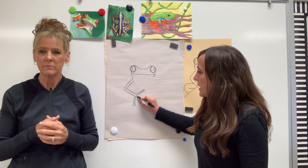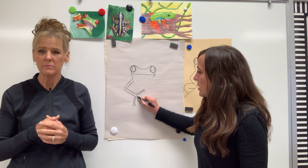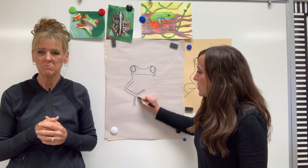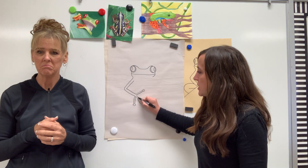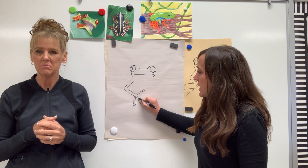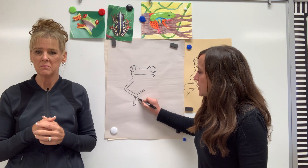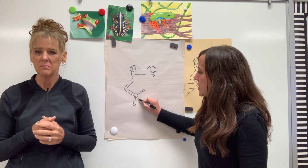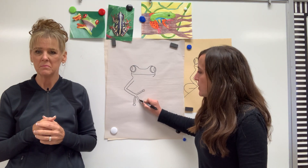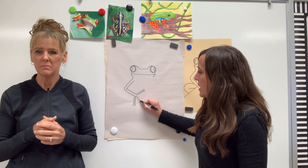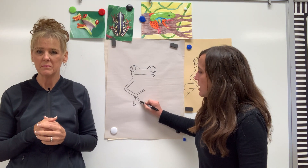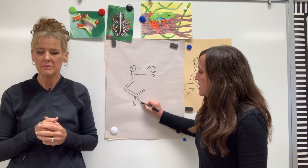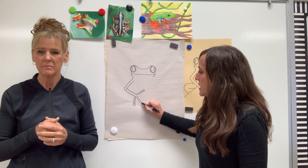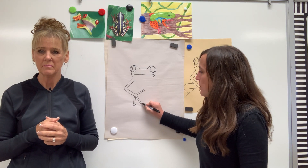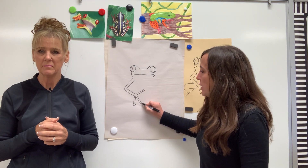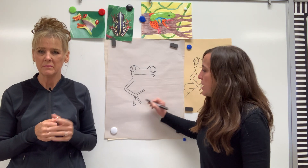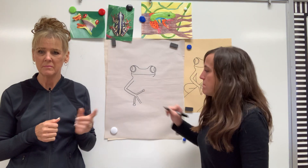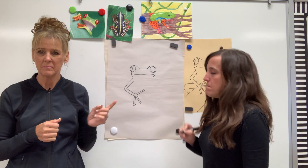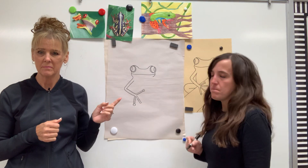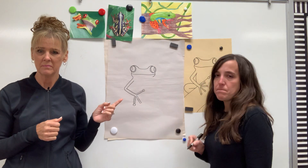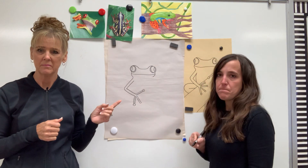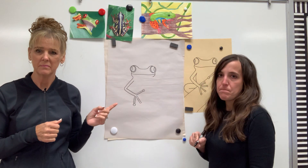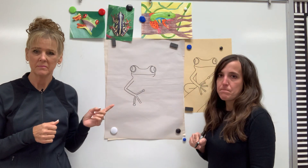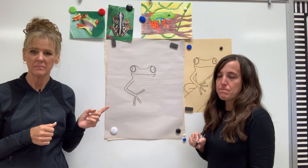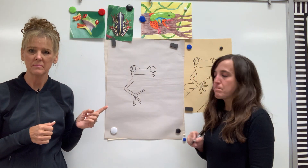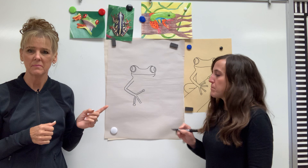Very skinny close next to it. Double it.